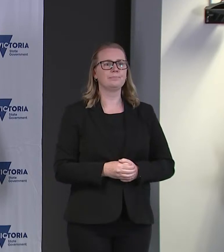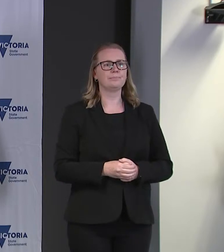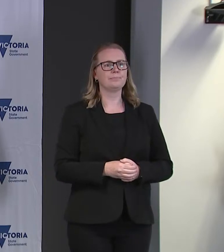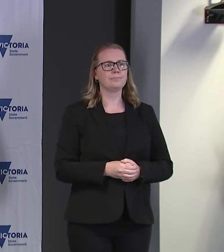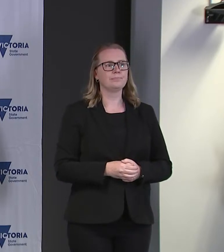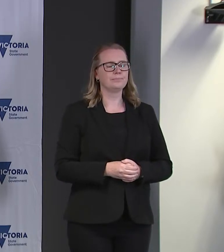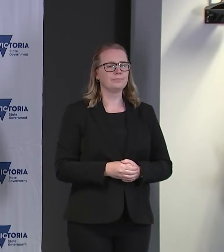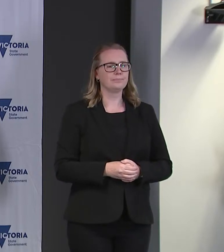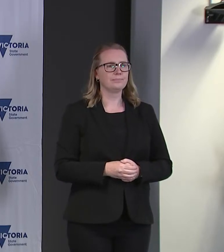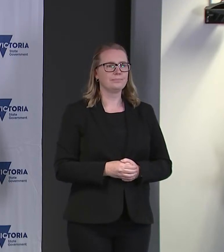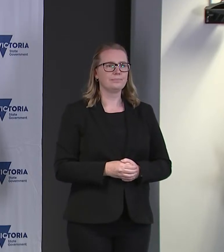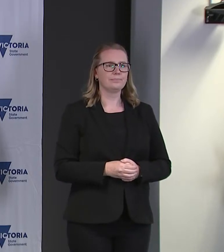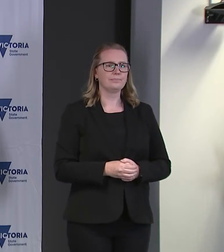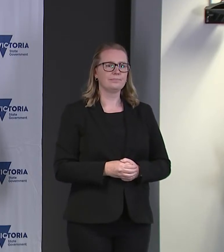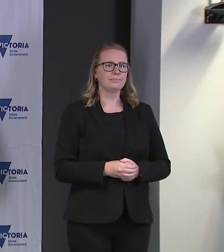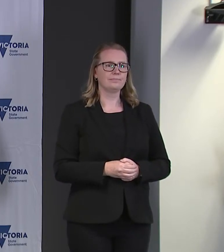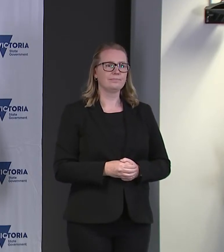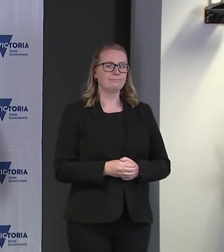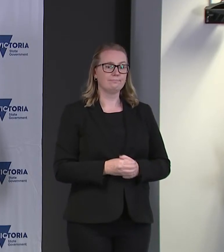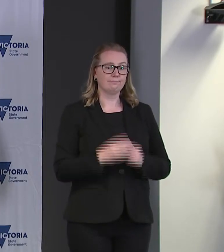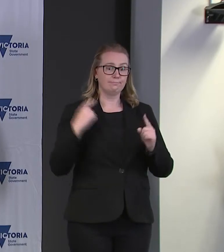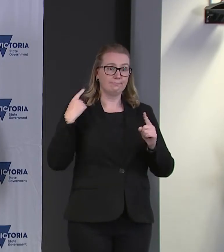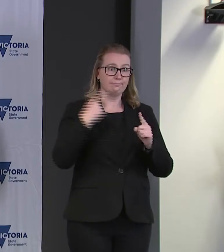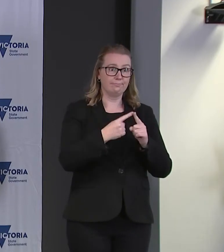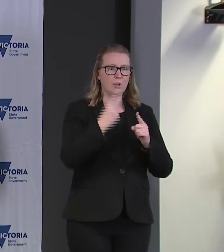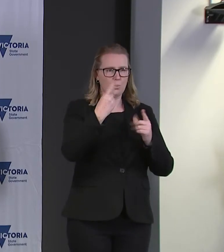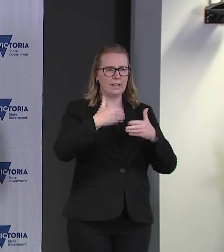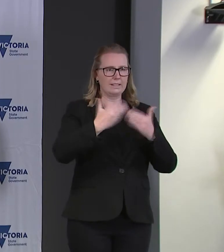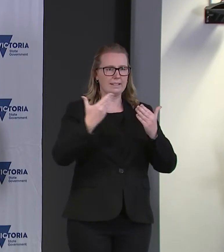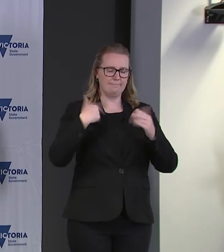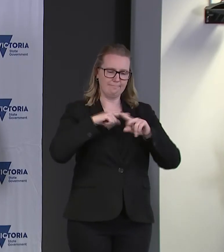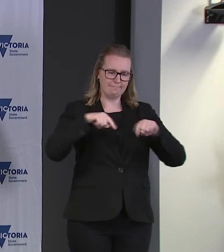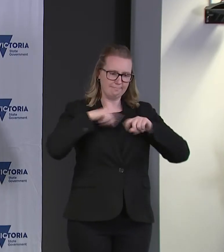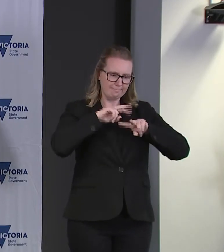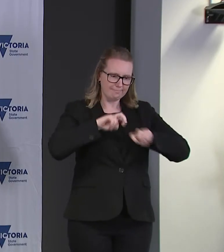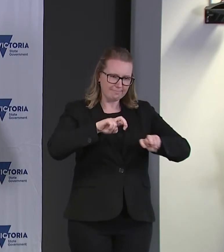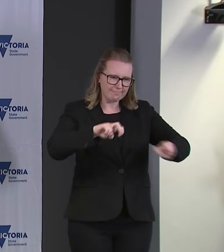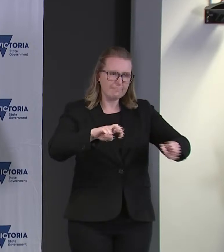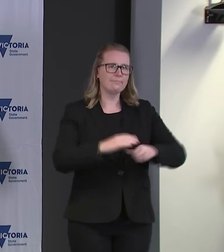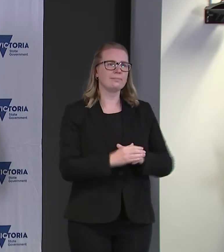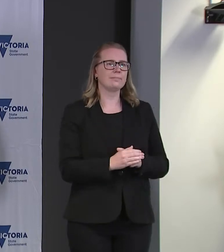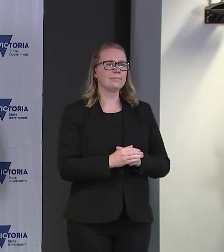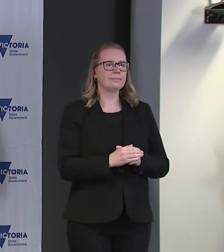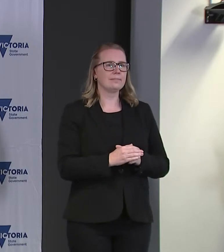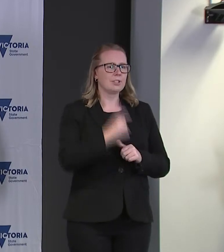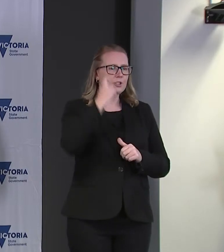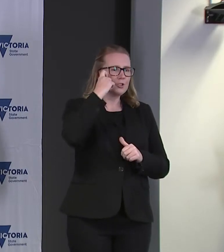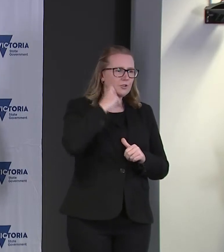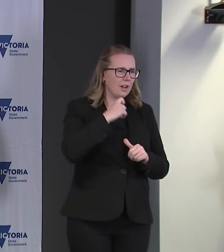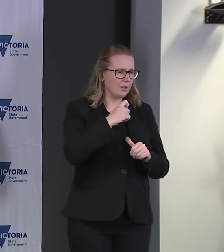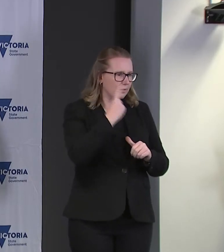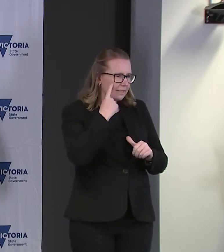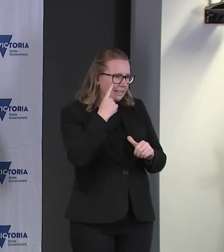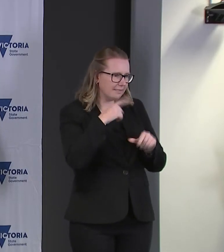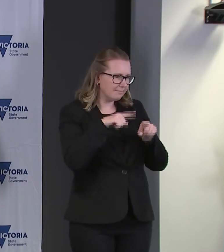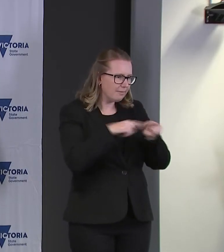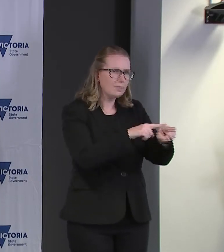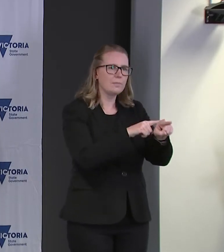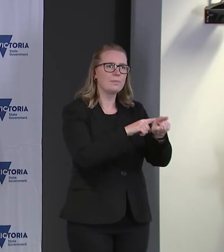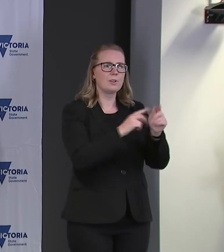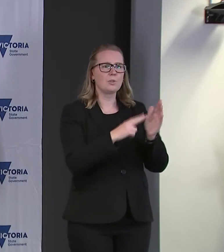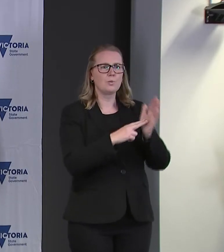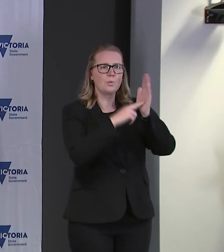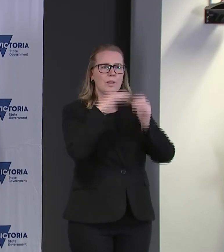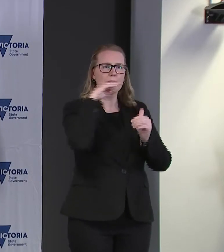our efforts over the past day have been casting a wide net around particularly that West Melbourne, North